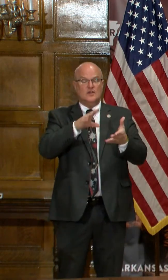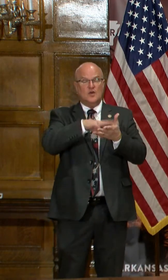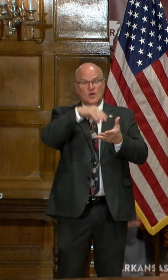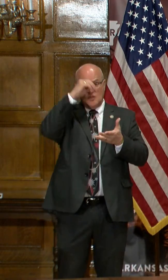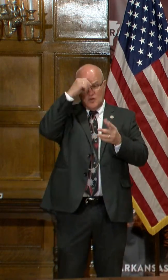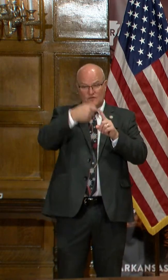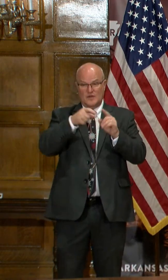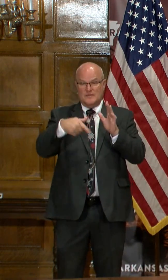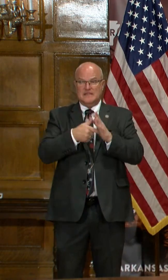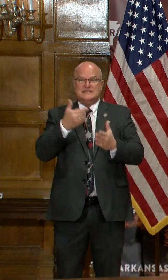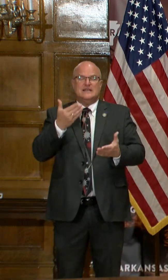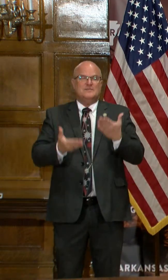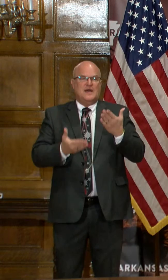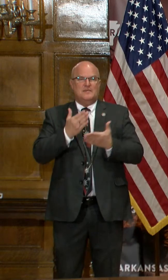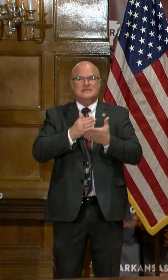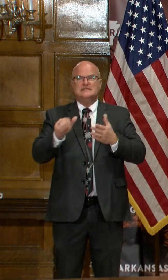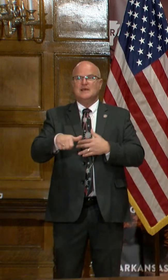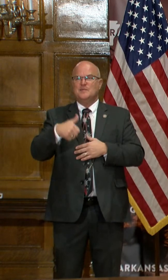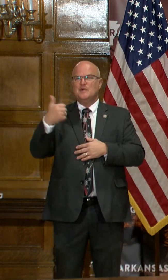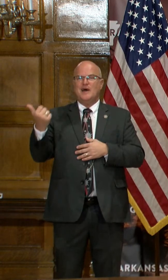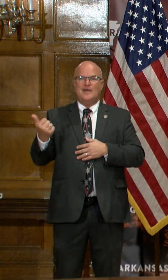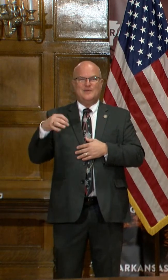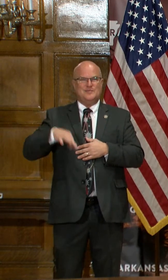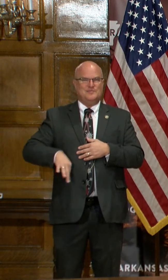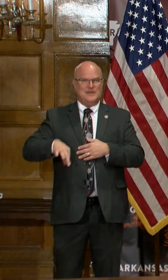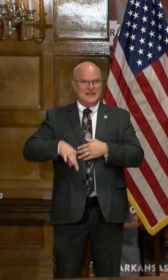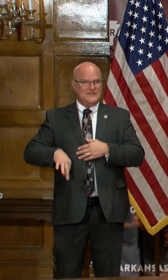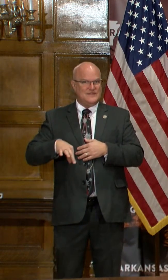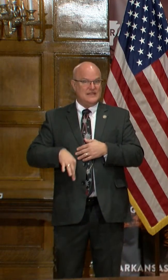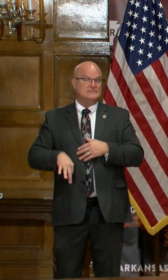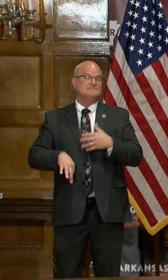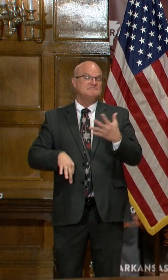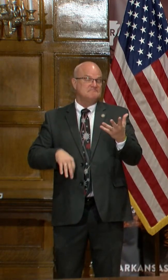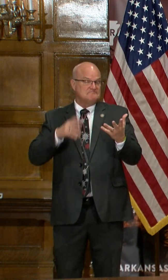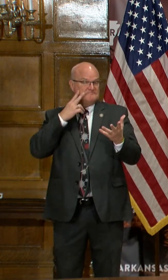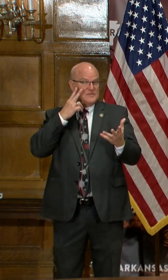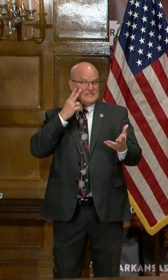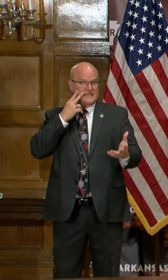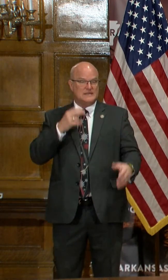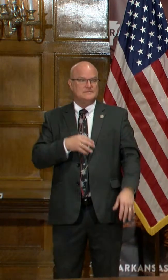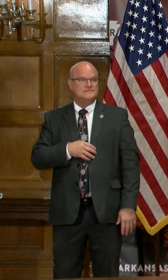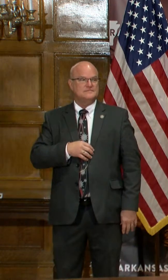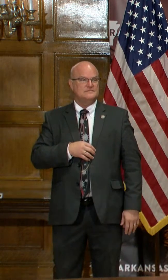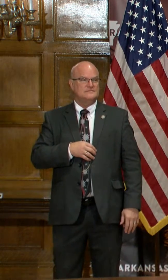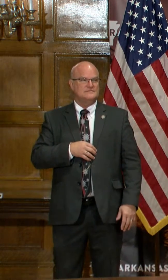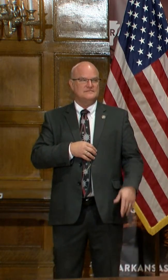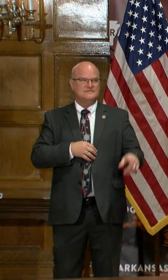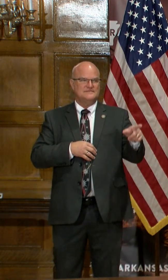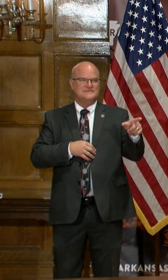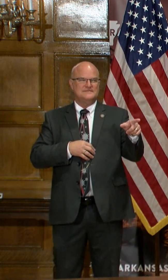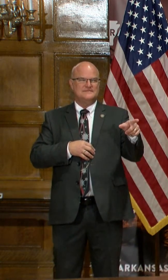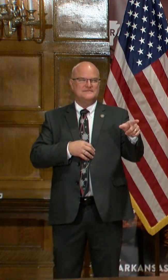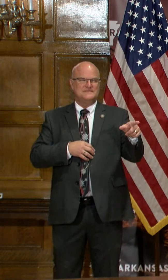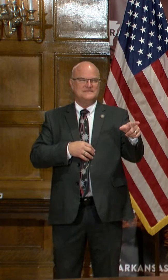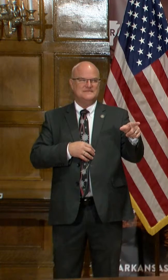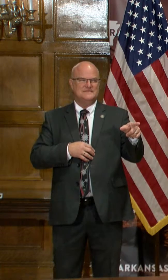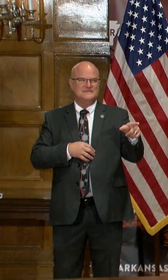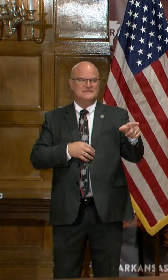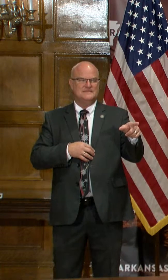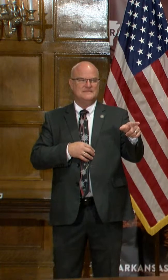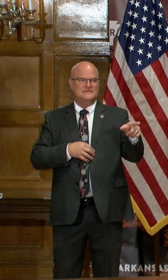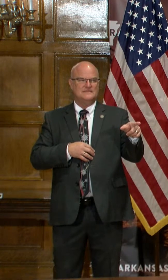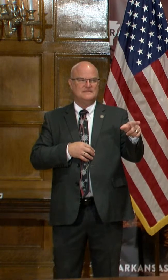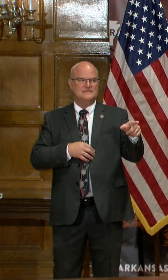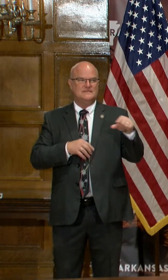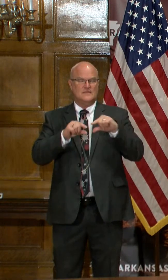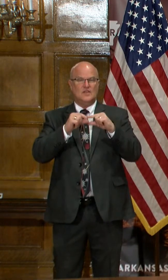from this that there might be some other benefit, we'll wait and see. Leslie. The